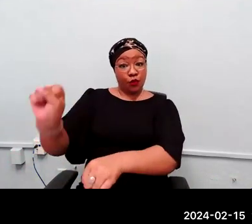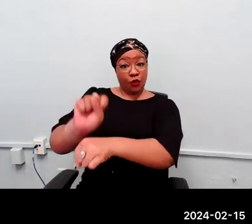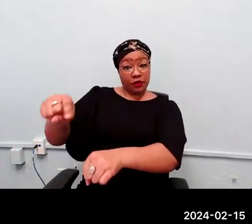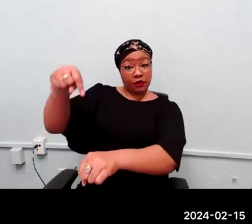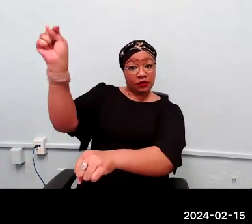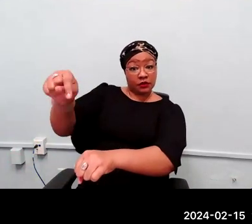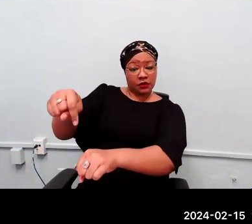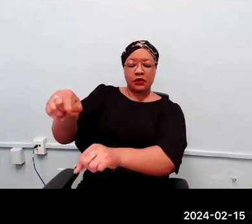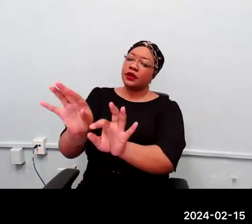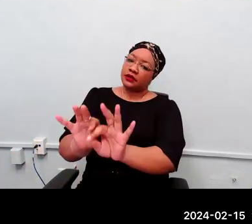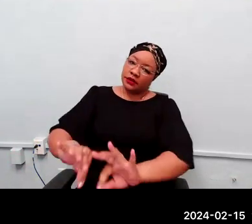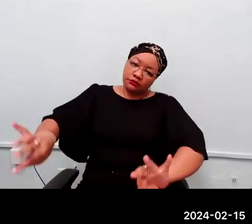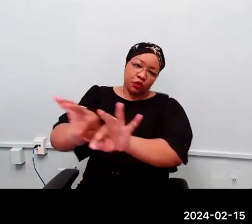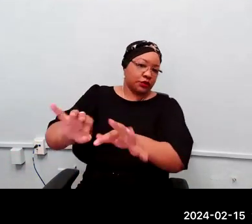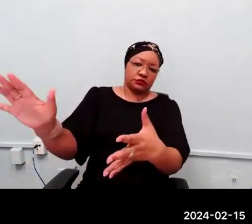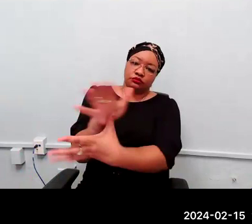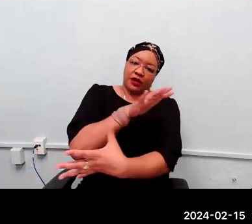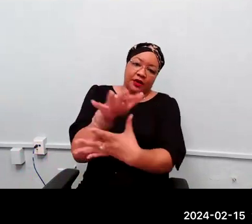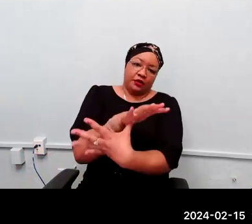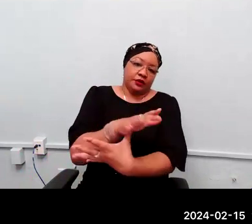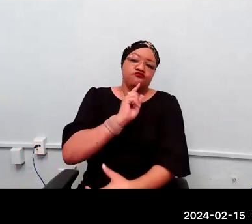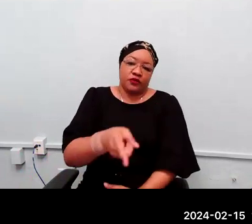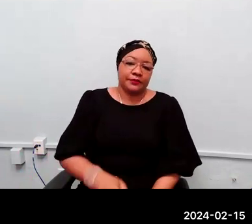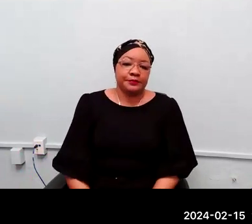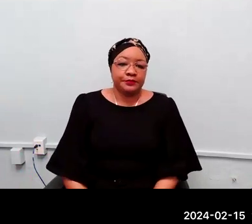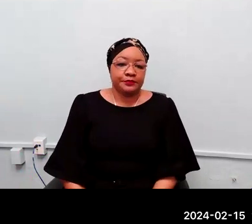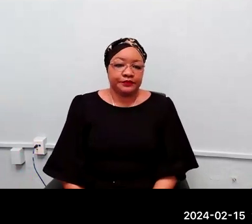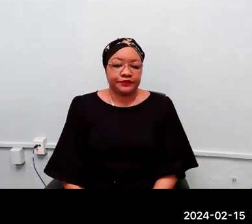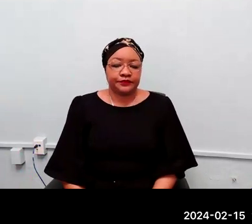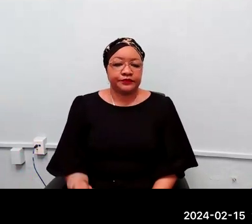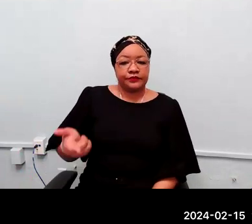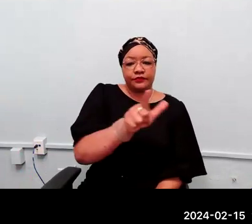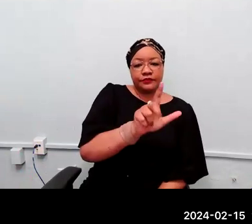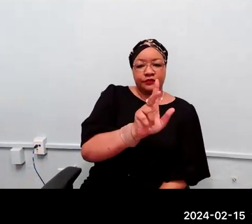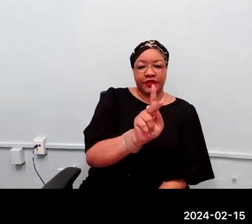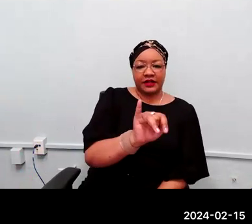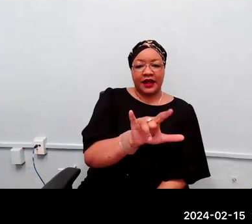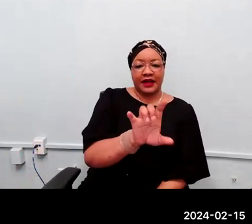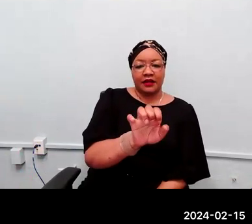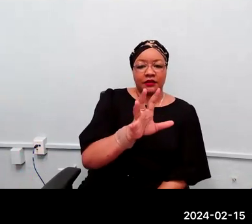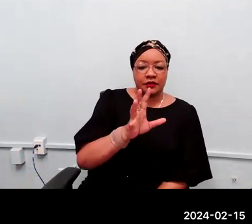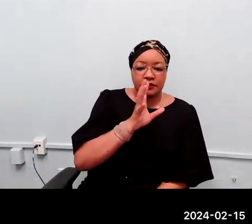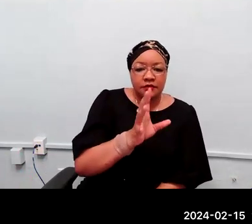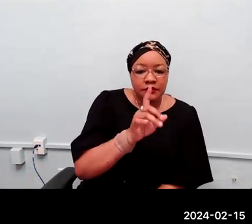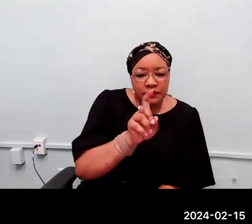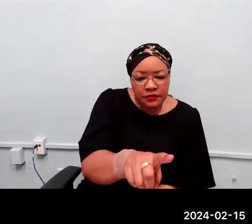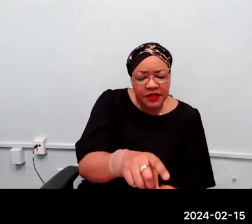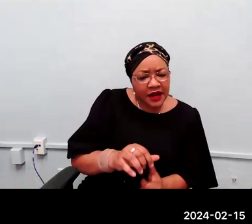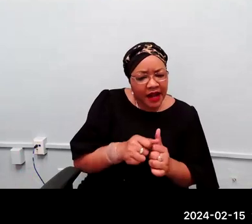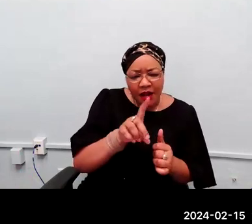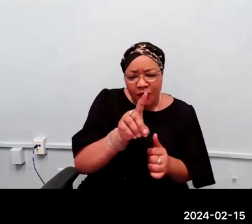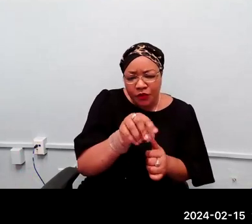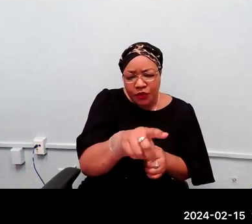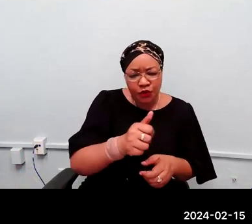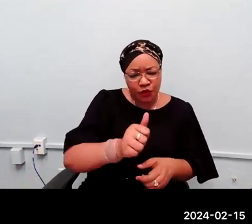important, you know. So Can I ask, how do you care for yourself then? Like, I mean,